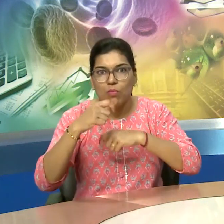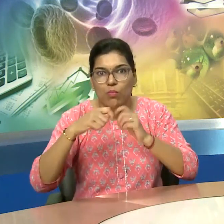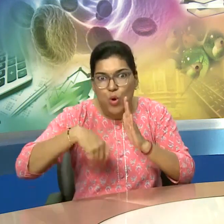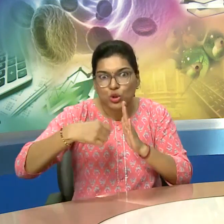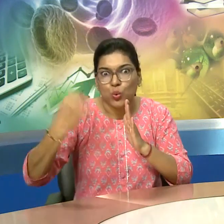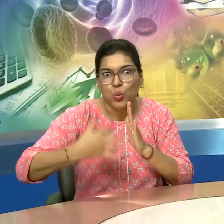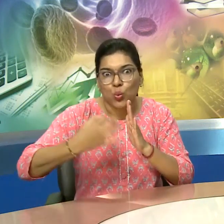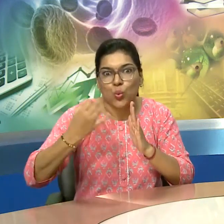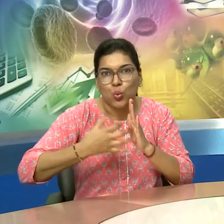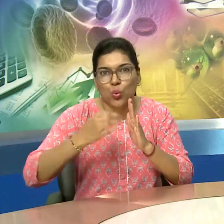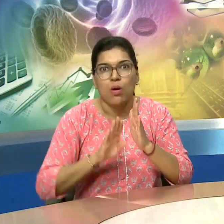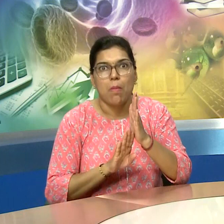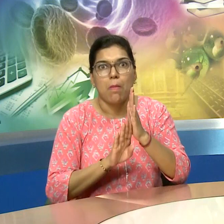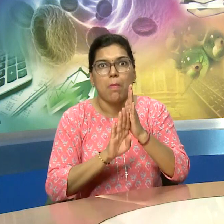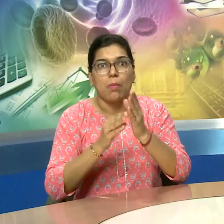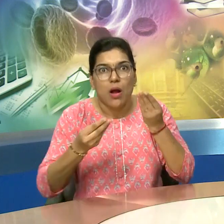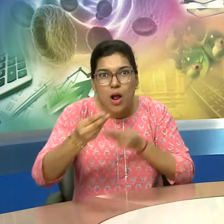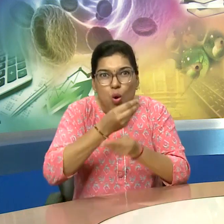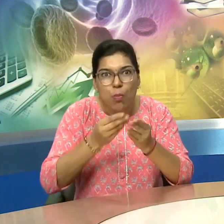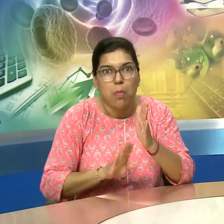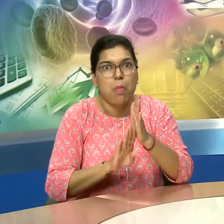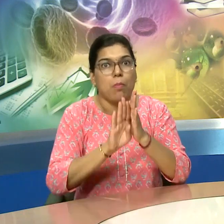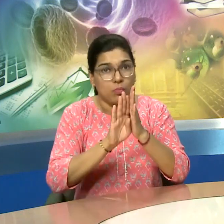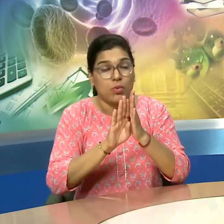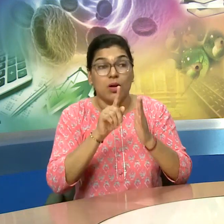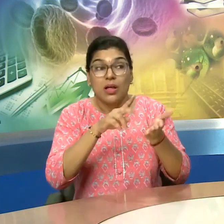already very large and increasing human population.